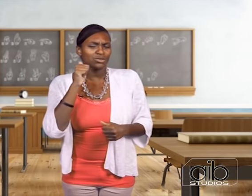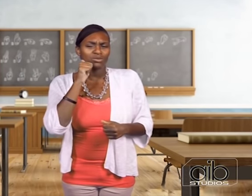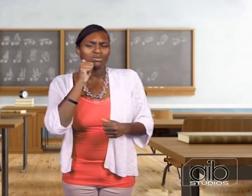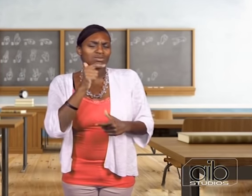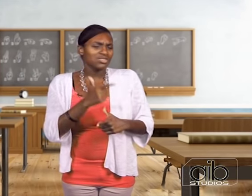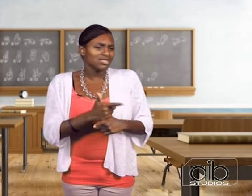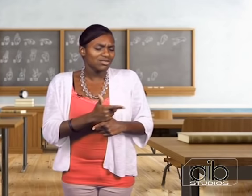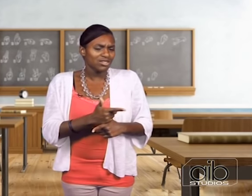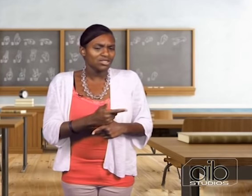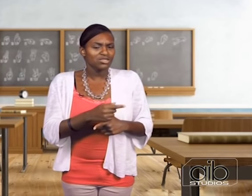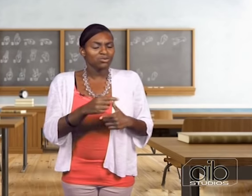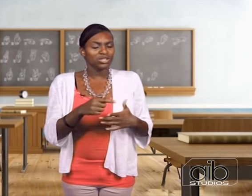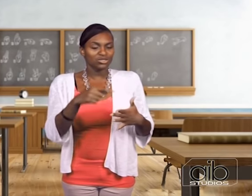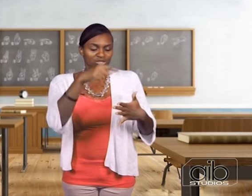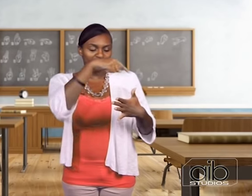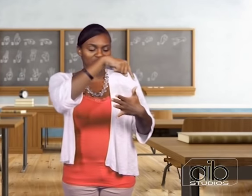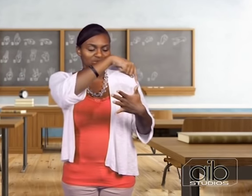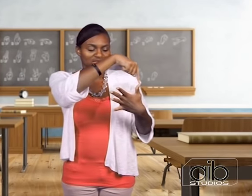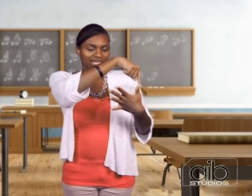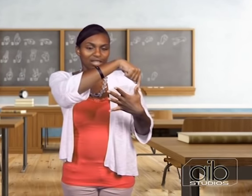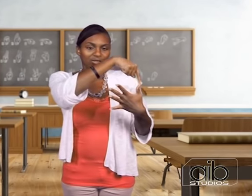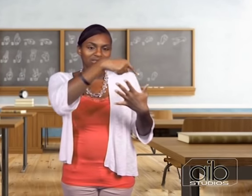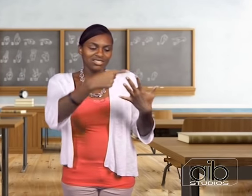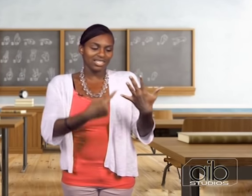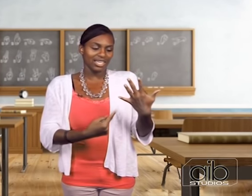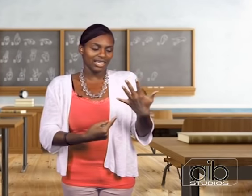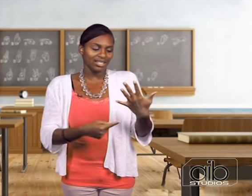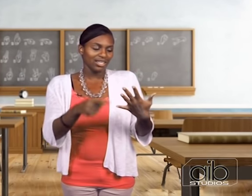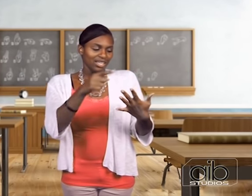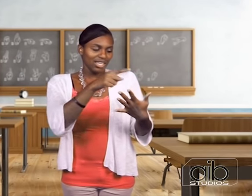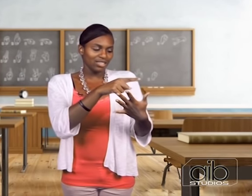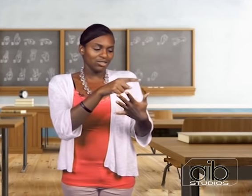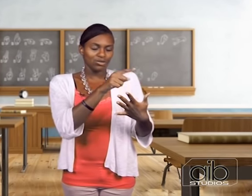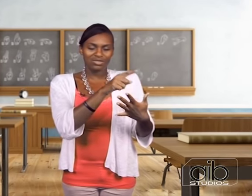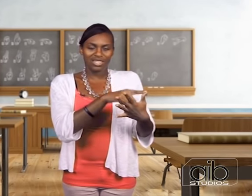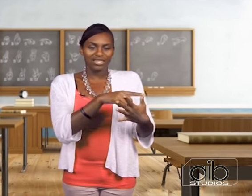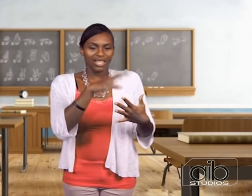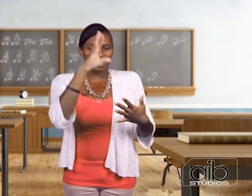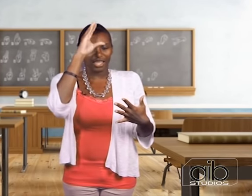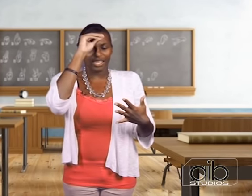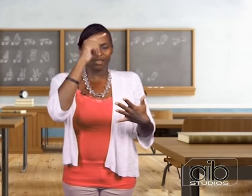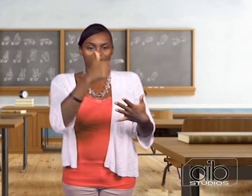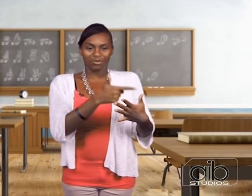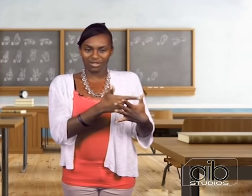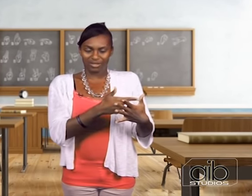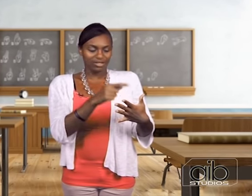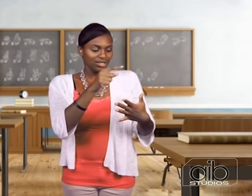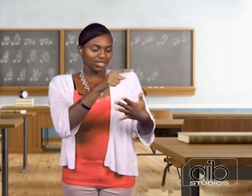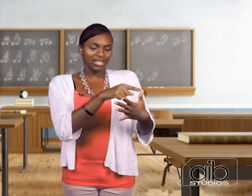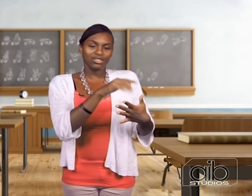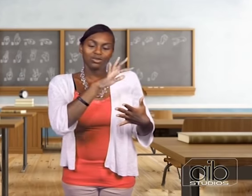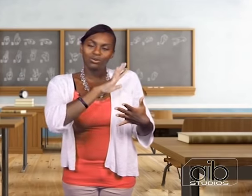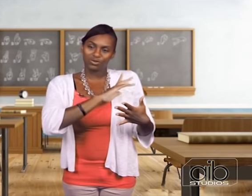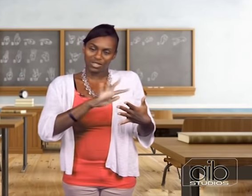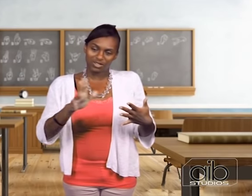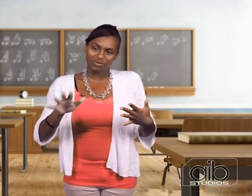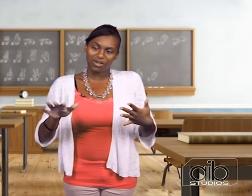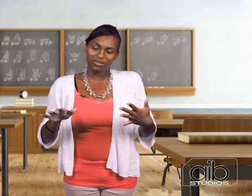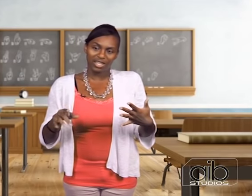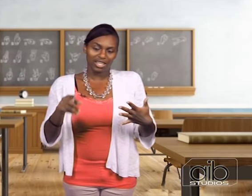2 sisters, what you do is you just take out your listing hand and you say that I have a brother, and you will finger spell their name,